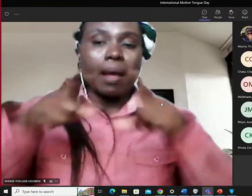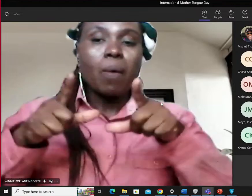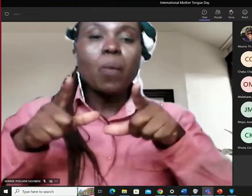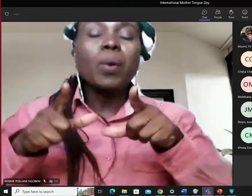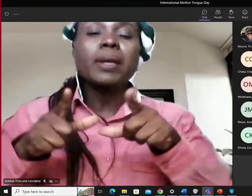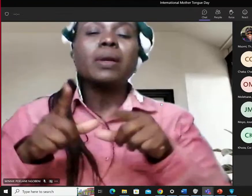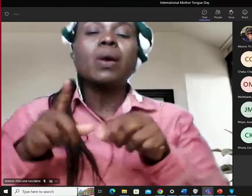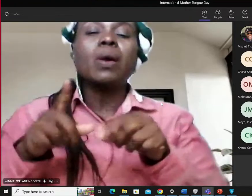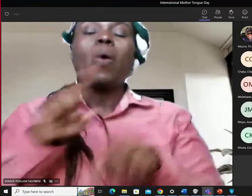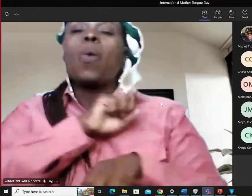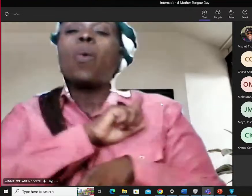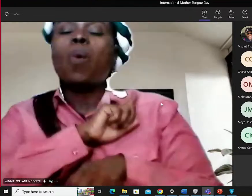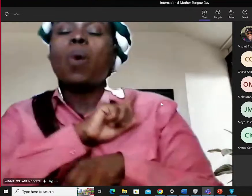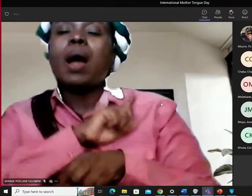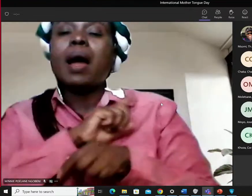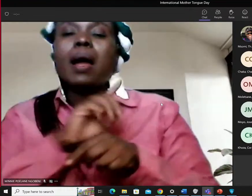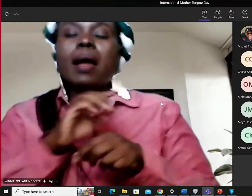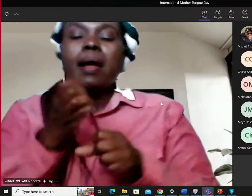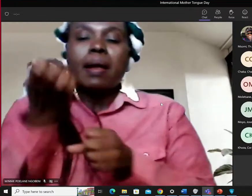at home.